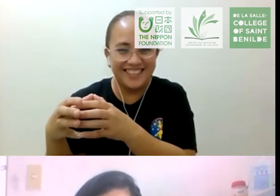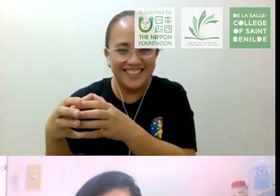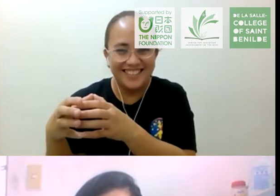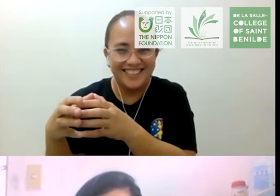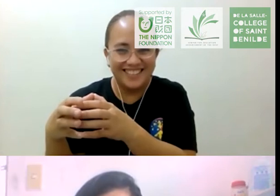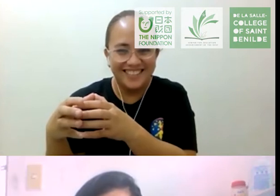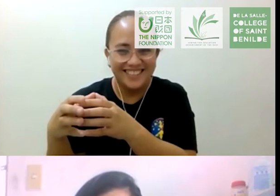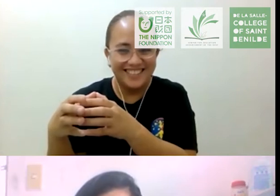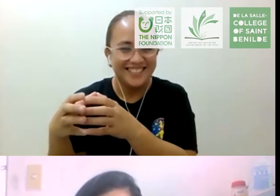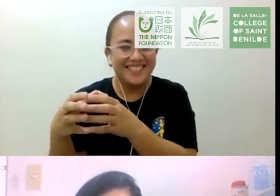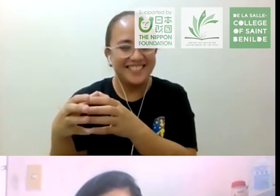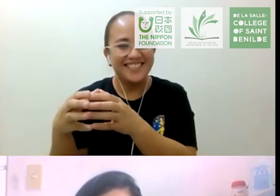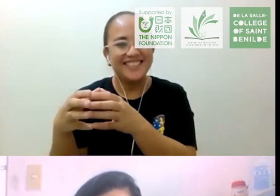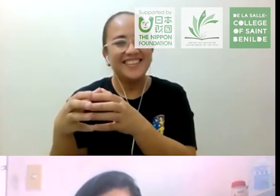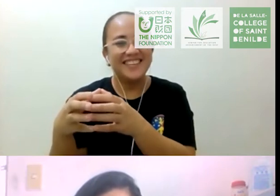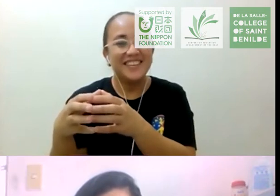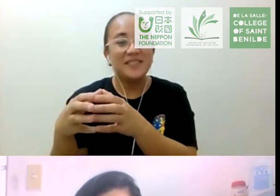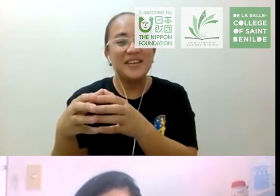try to do